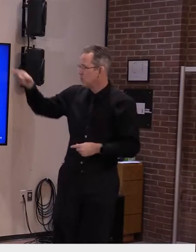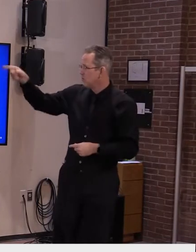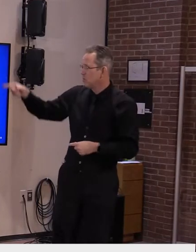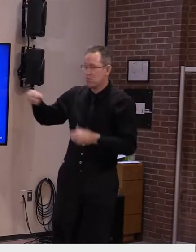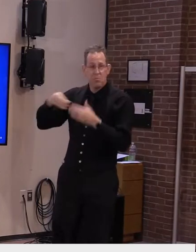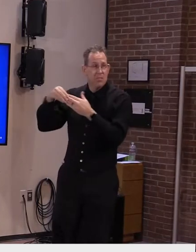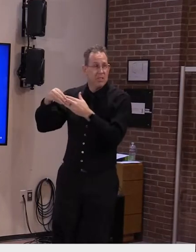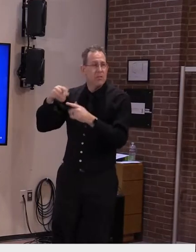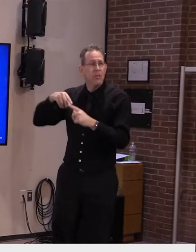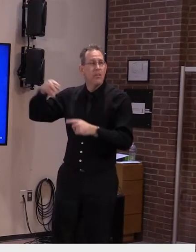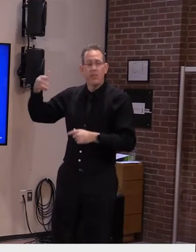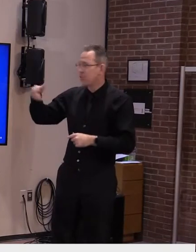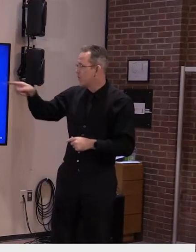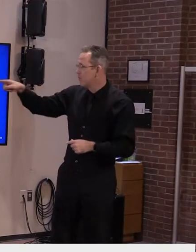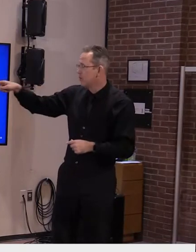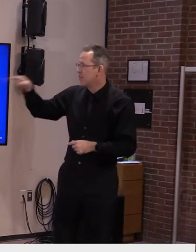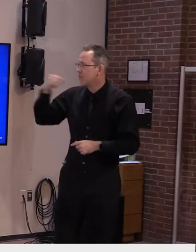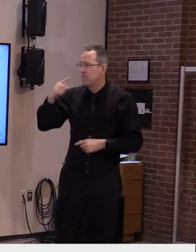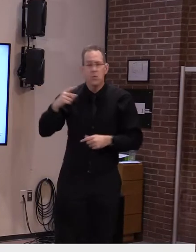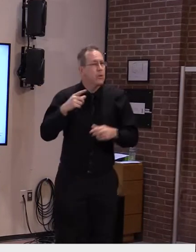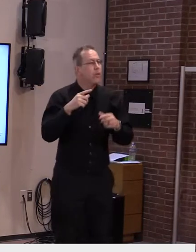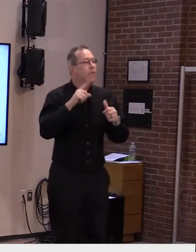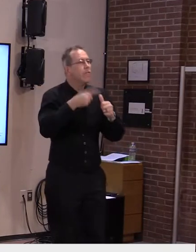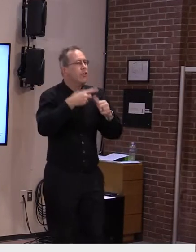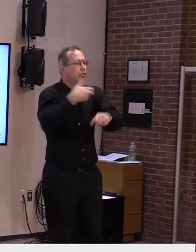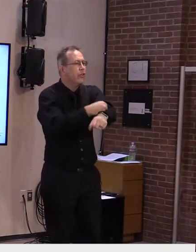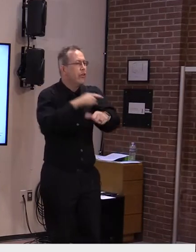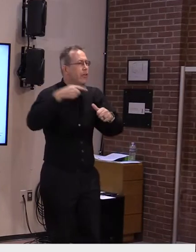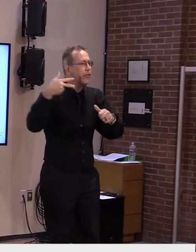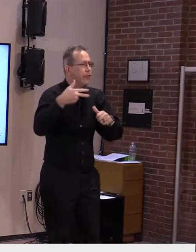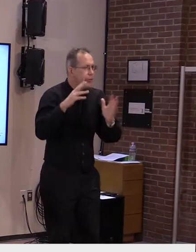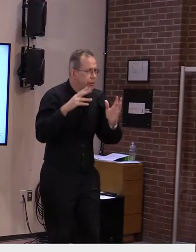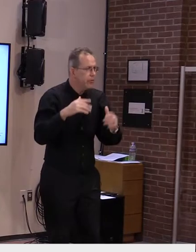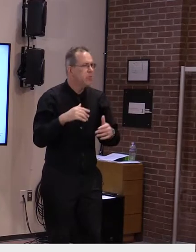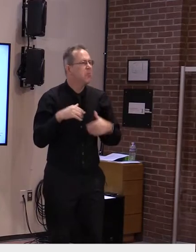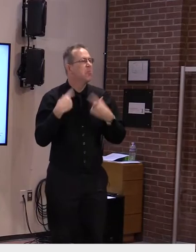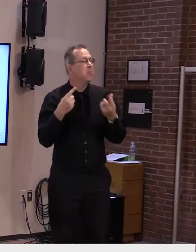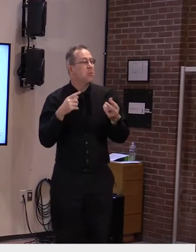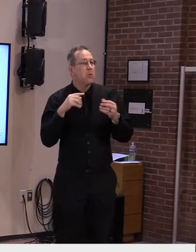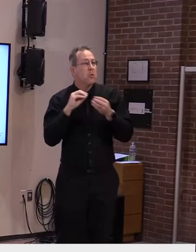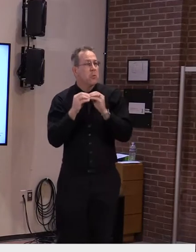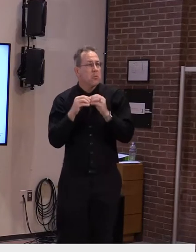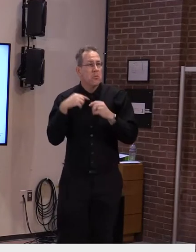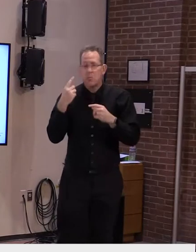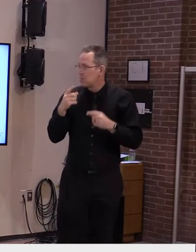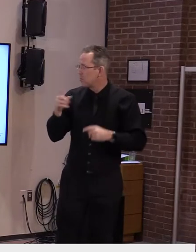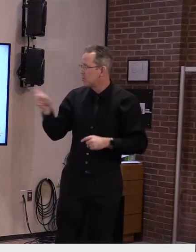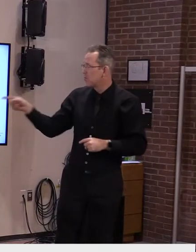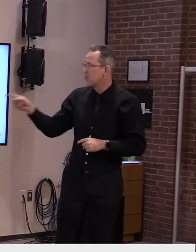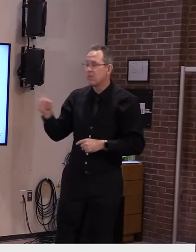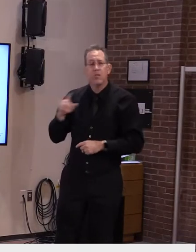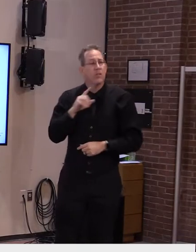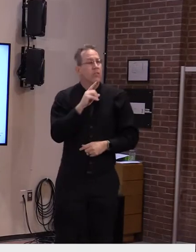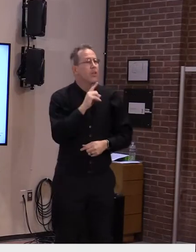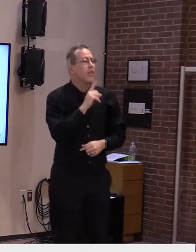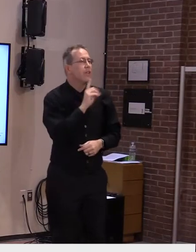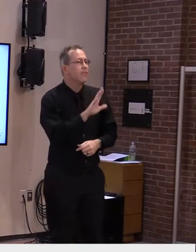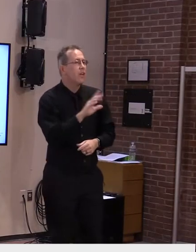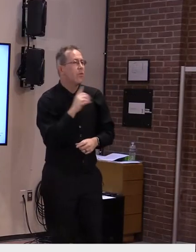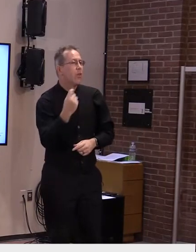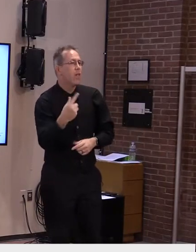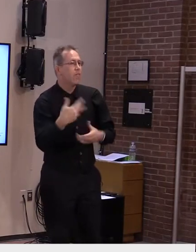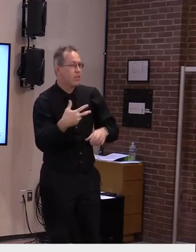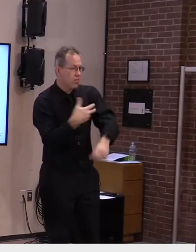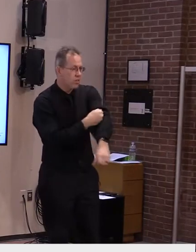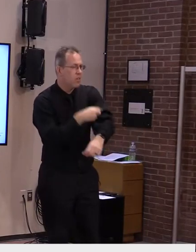And then the most recent metric, the 5 to 11-year-old population, based on CDC data, you can see Vermont is the national